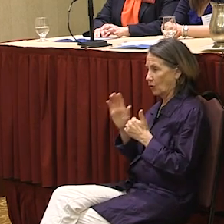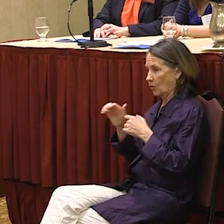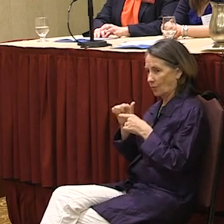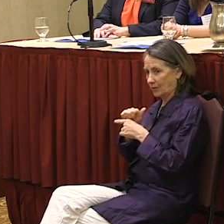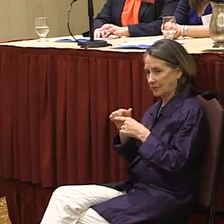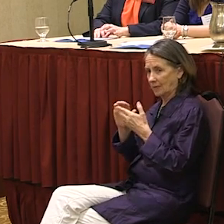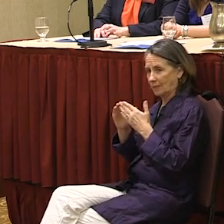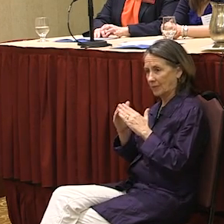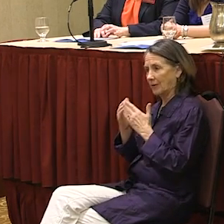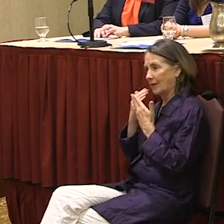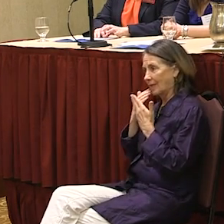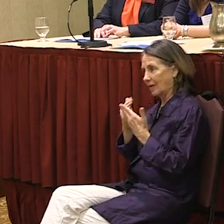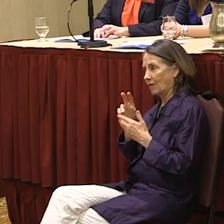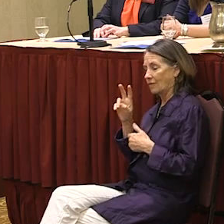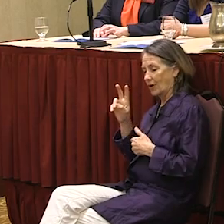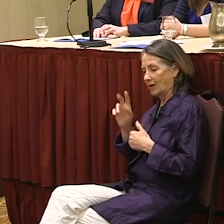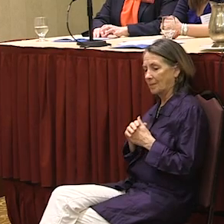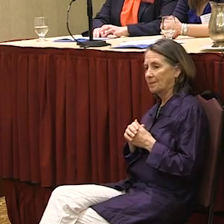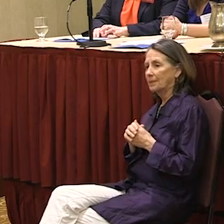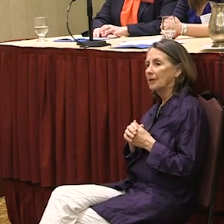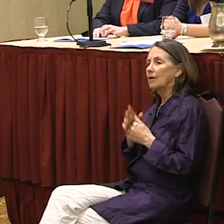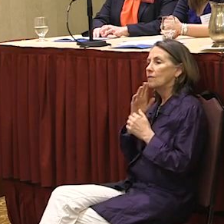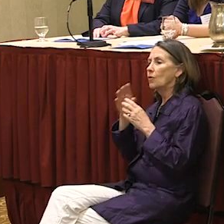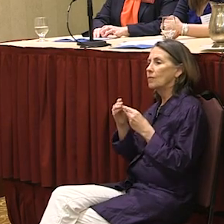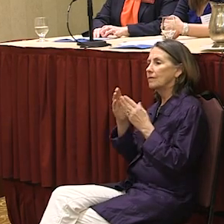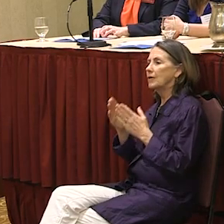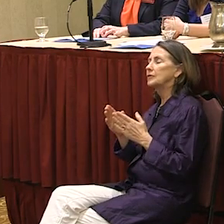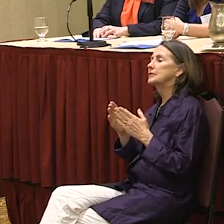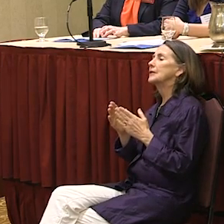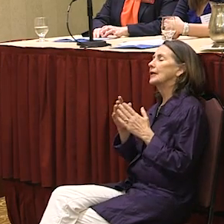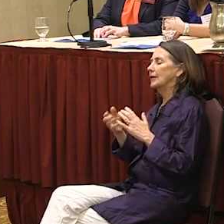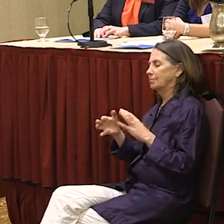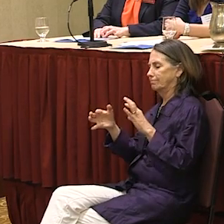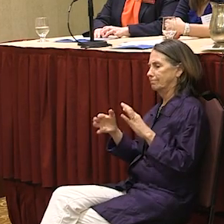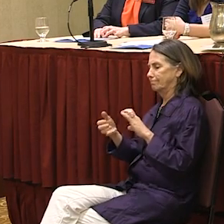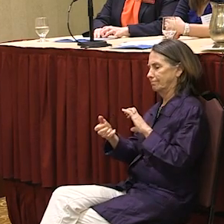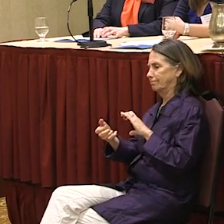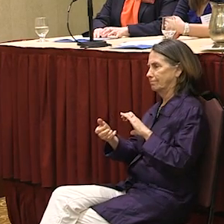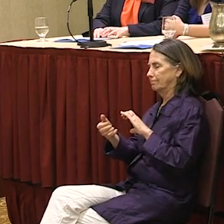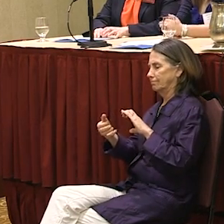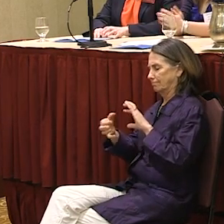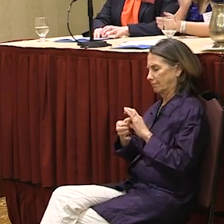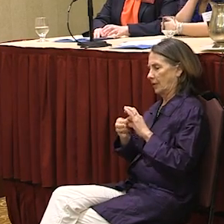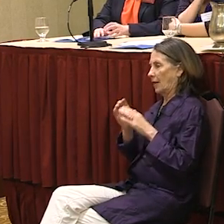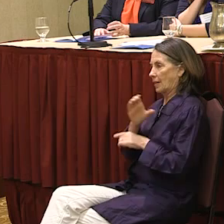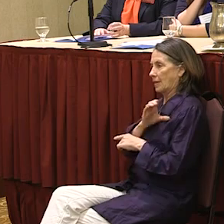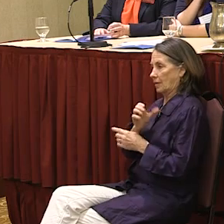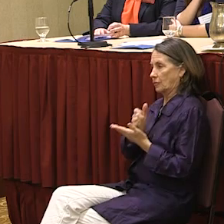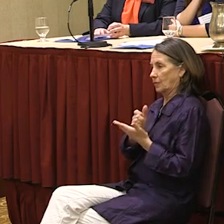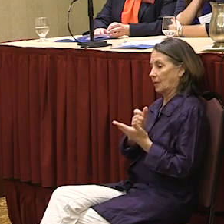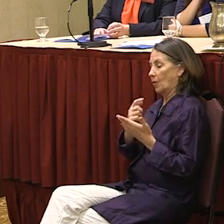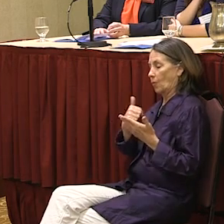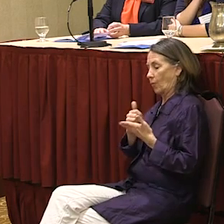community. Thank you, Veronica. So for providers, it complements the clinical treatment, and it helps to